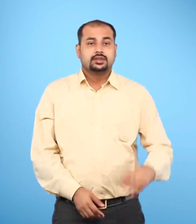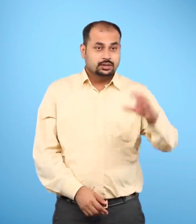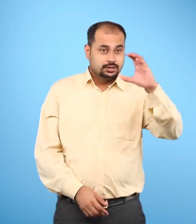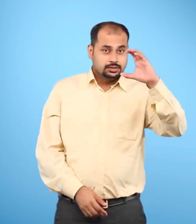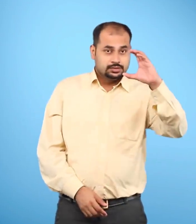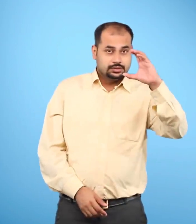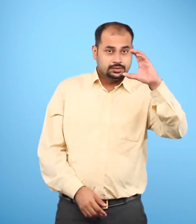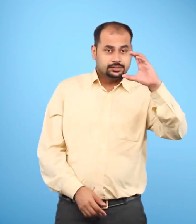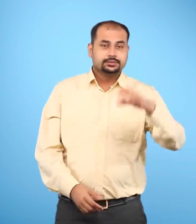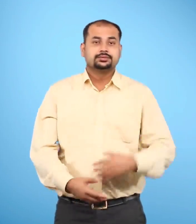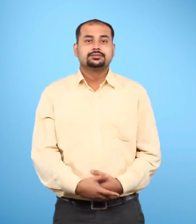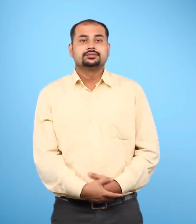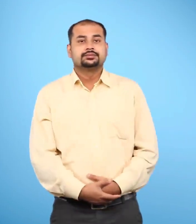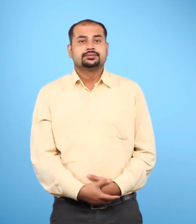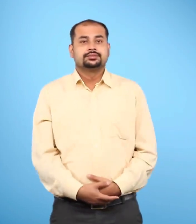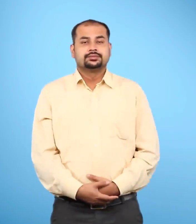Part C.